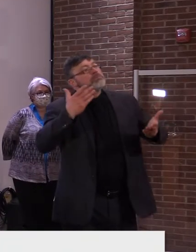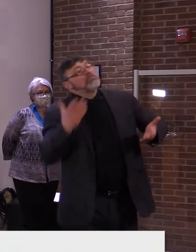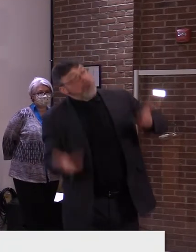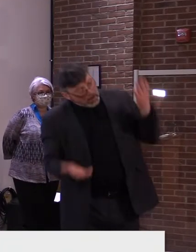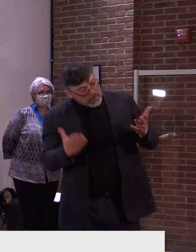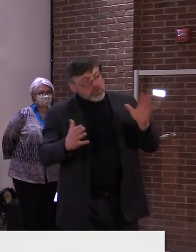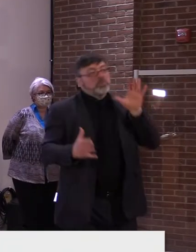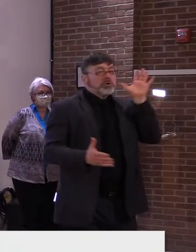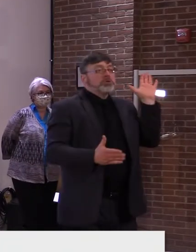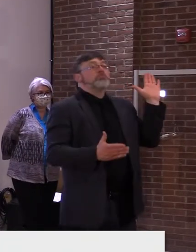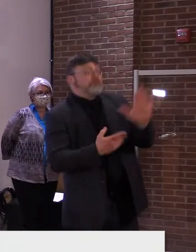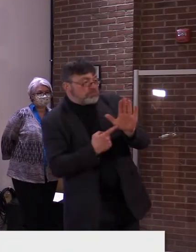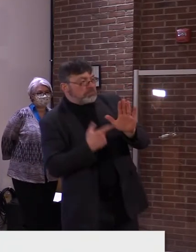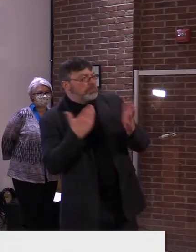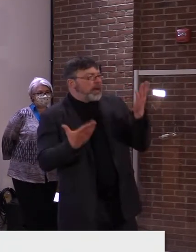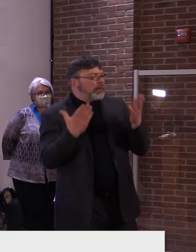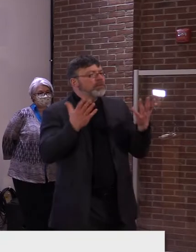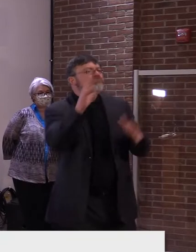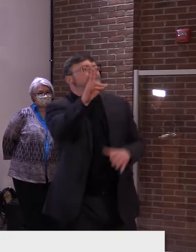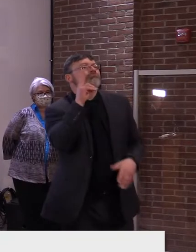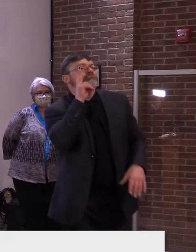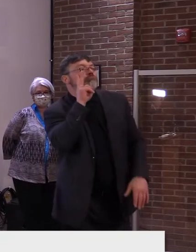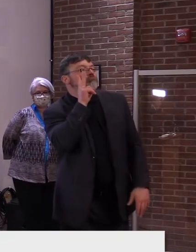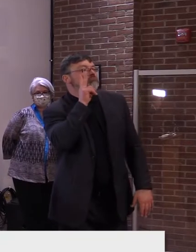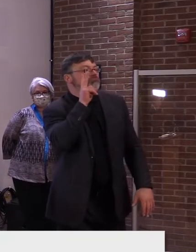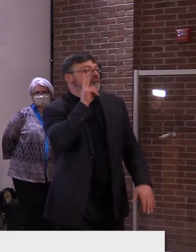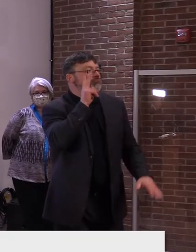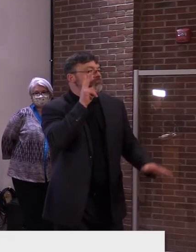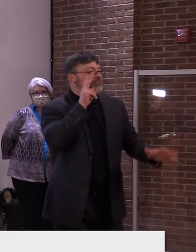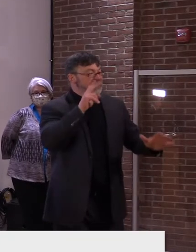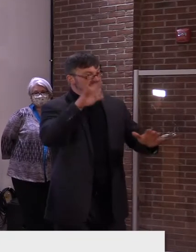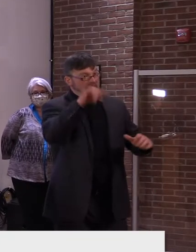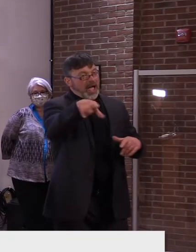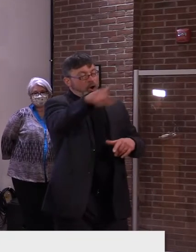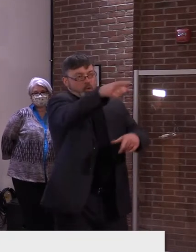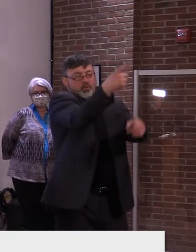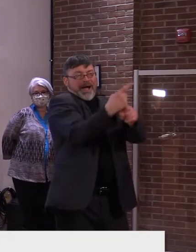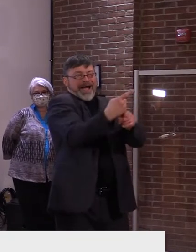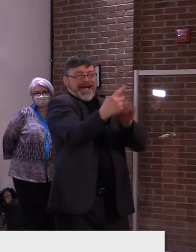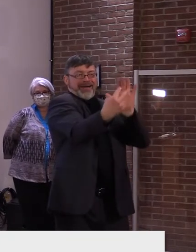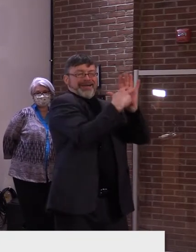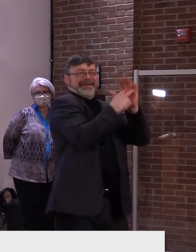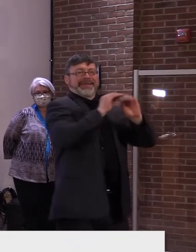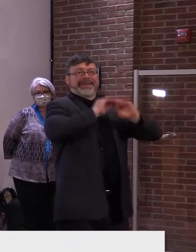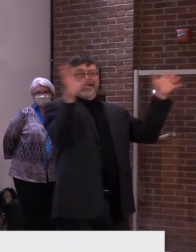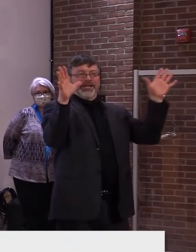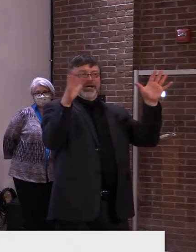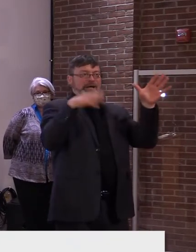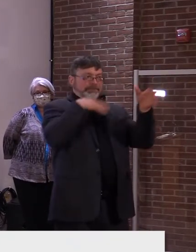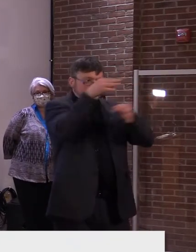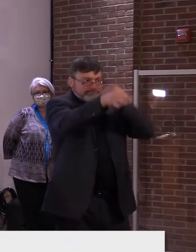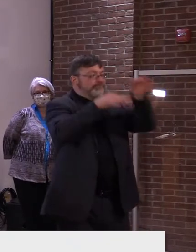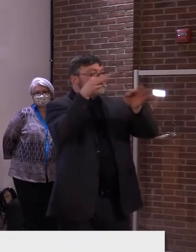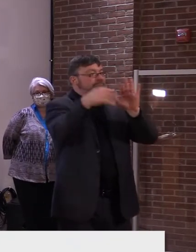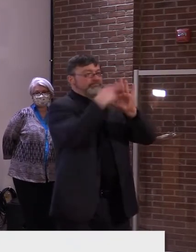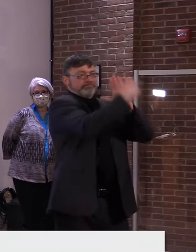some insight as to where there's a prevalence of the virus and where there's not.